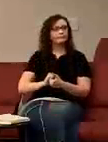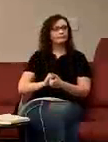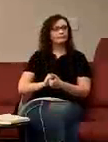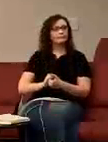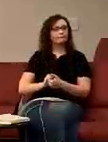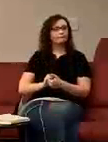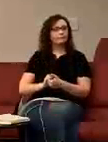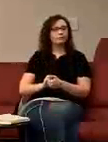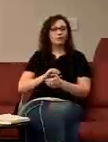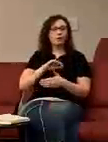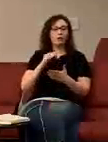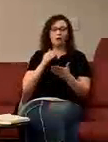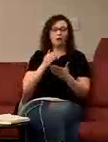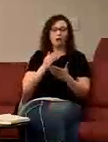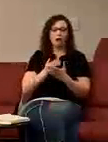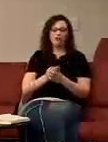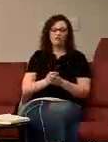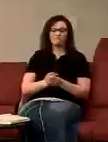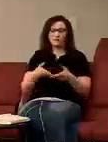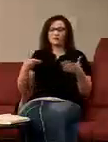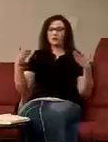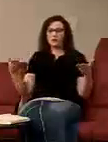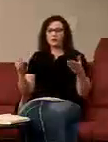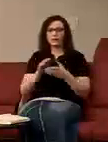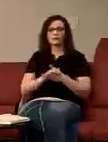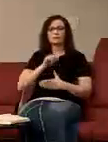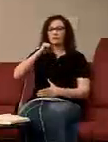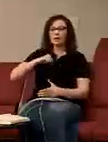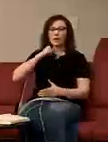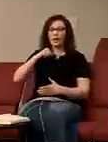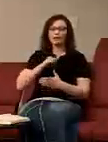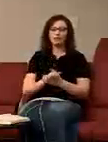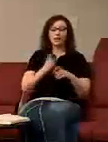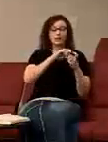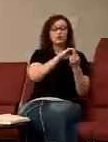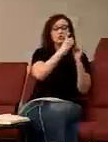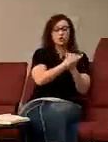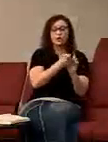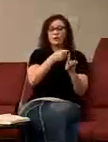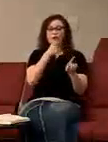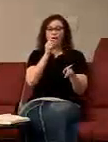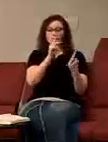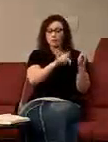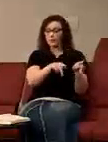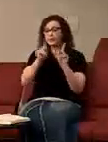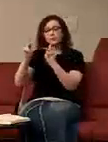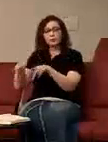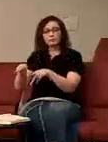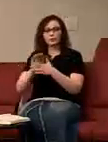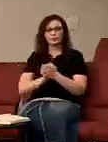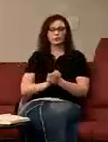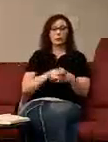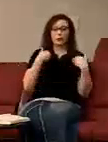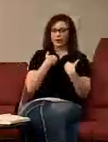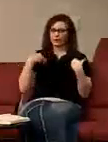all kinds of different traits here, attitudes and stuff like that, that can change from person to person, or animal to animal. And so they